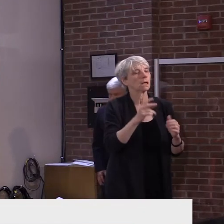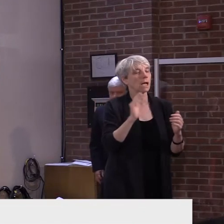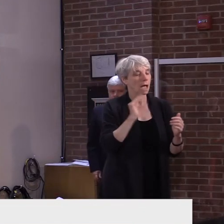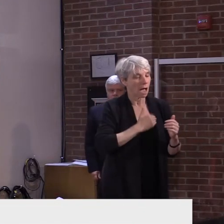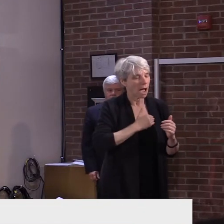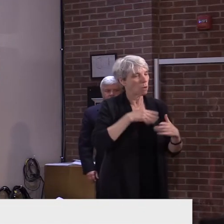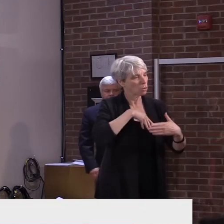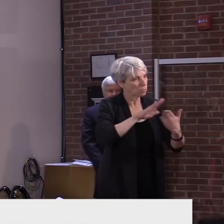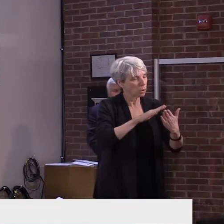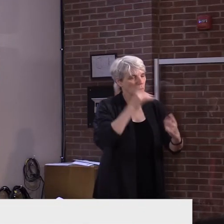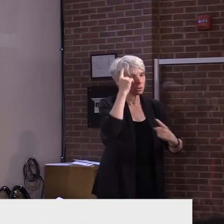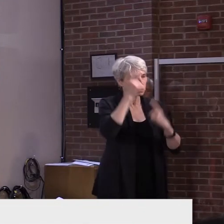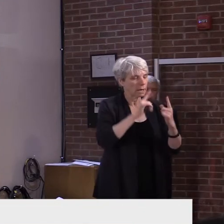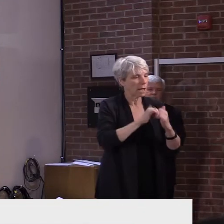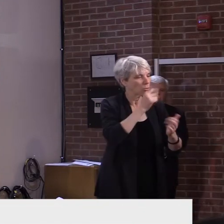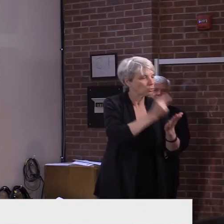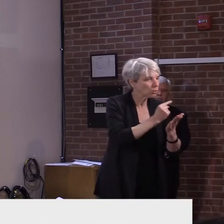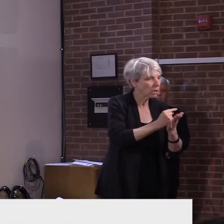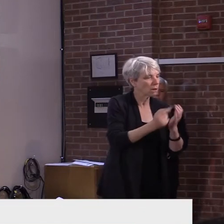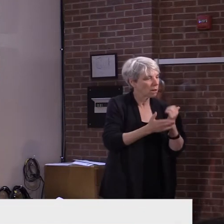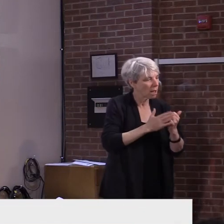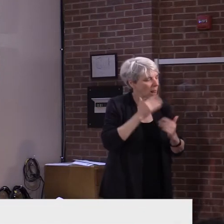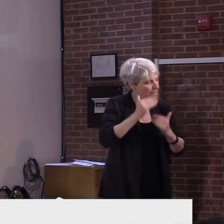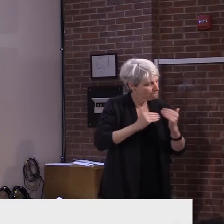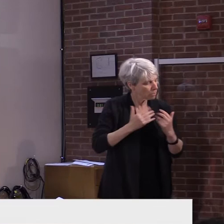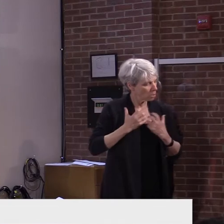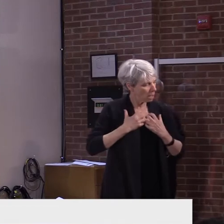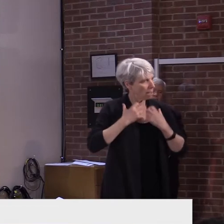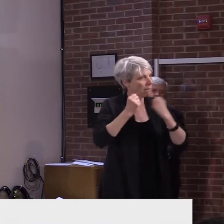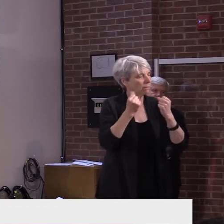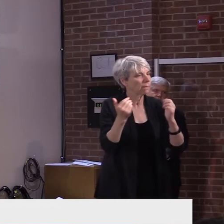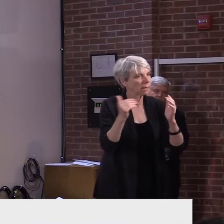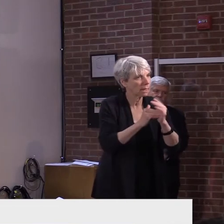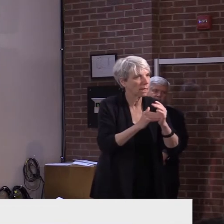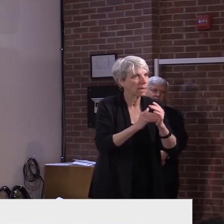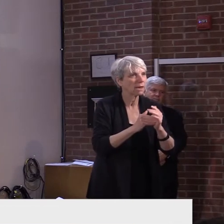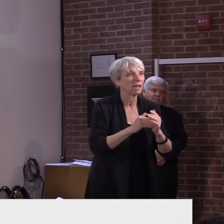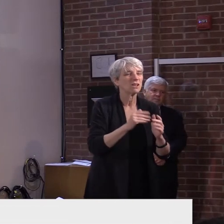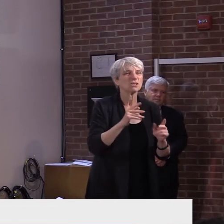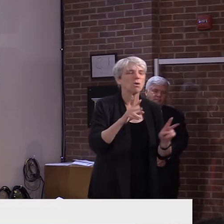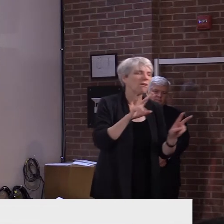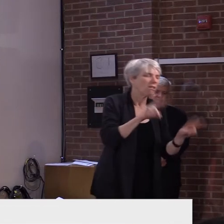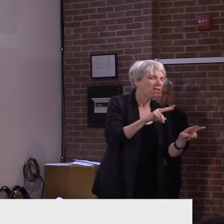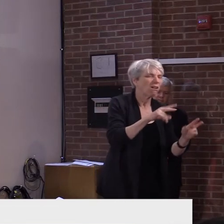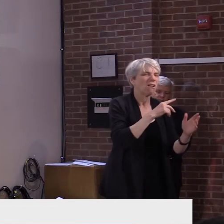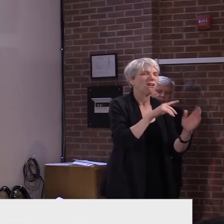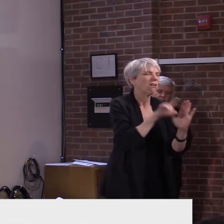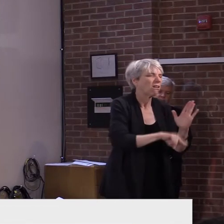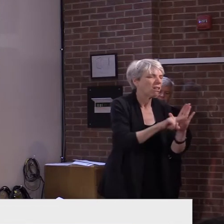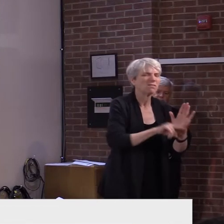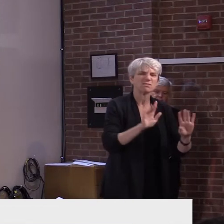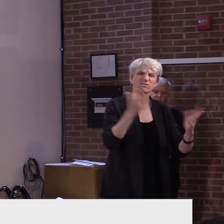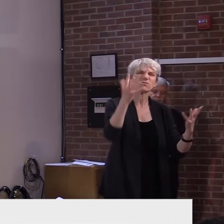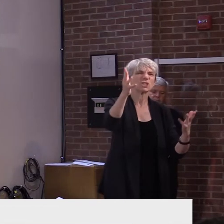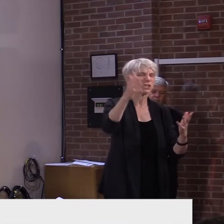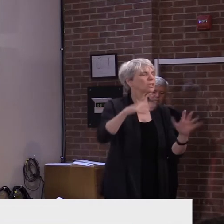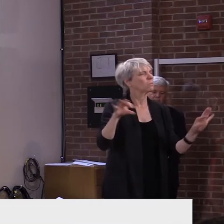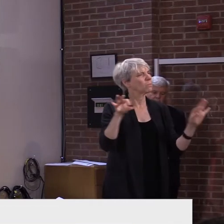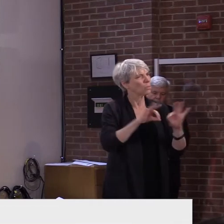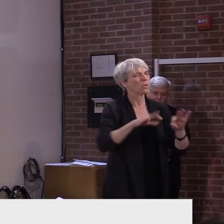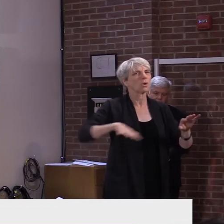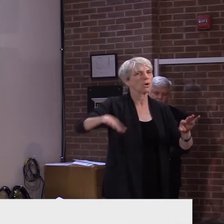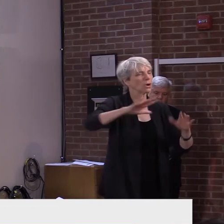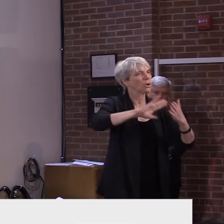recovery. Addressing stigma and therefore helping to reduce our substance use crisis also requires our communities